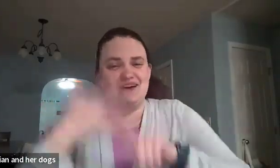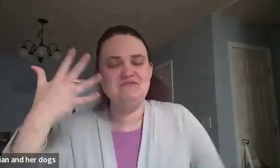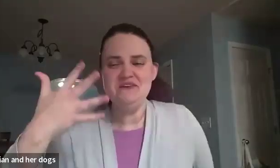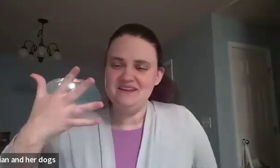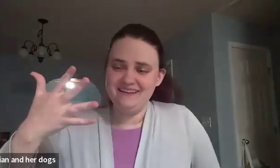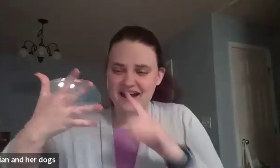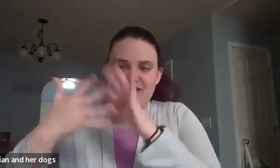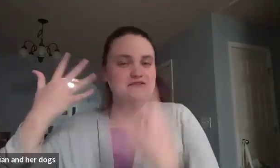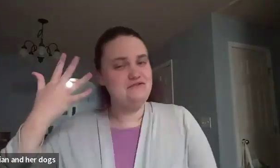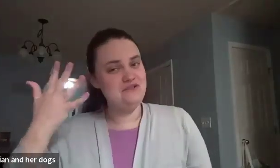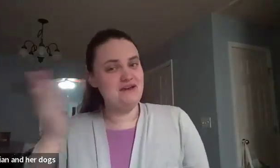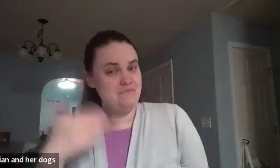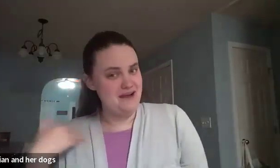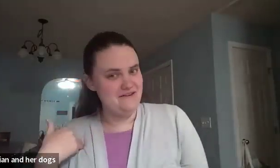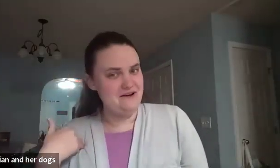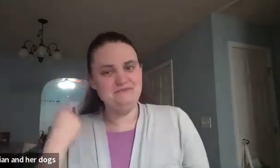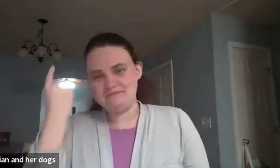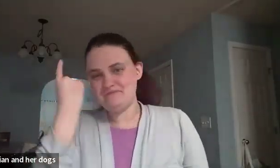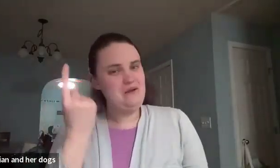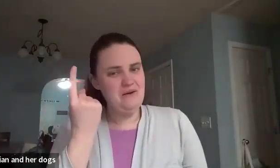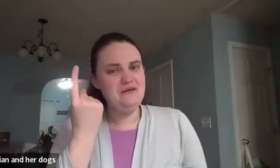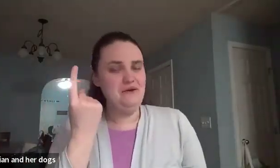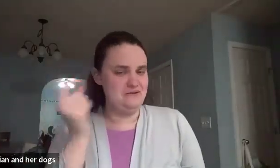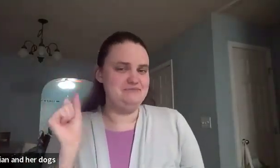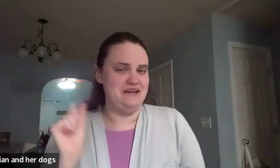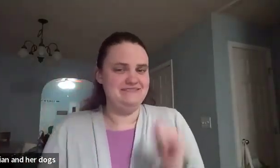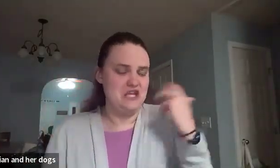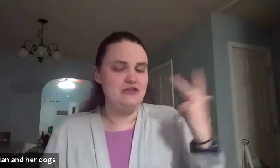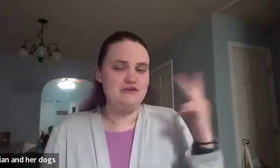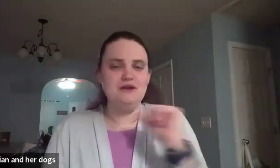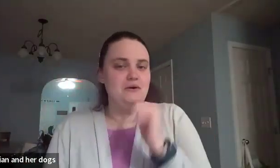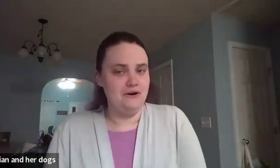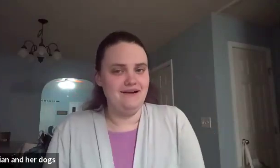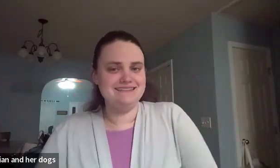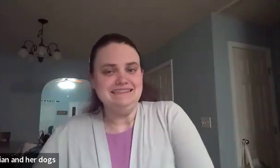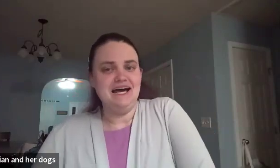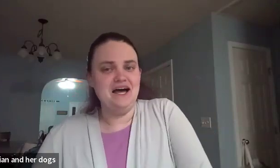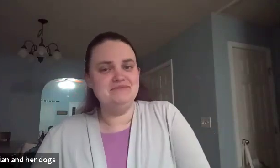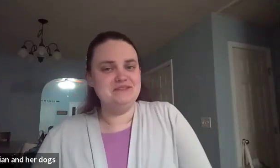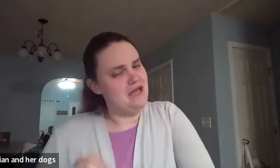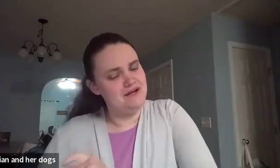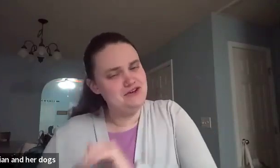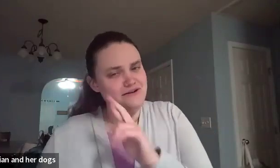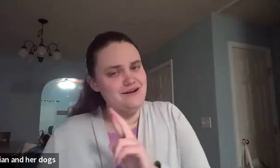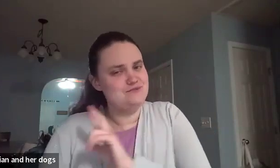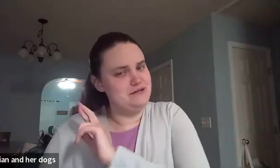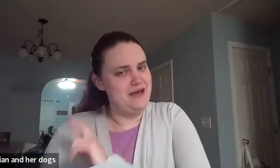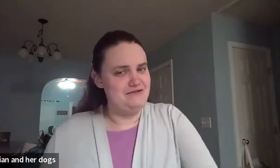So yeah, of the 4 that were my fault, only 1 was planned. The other 3 were not. So yeah, my track record's pretty bad over